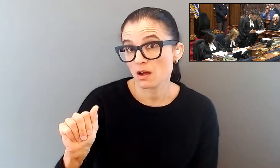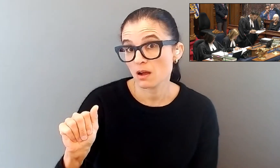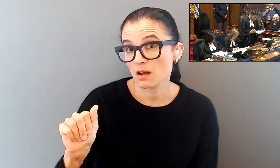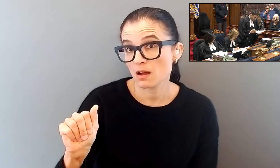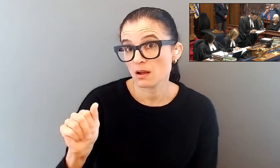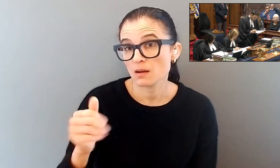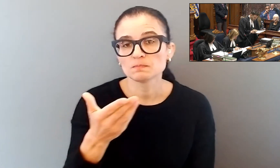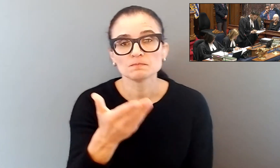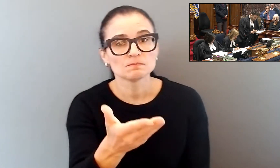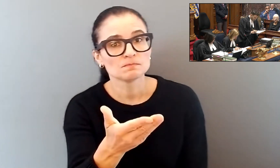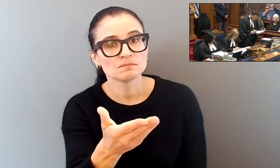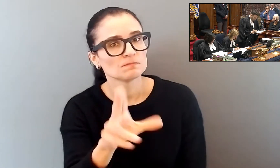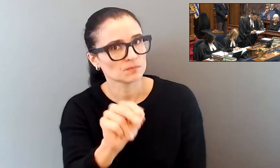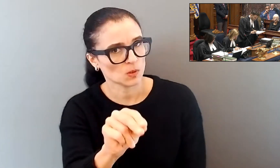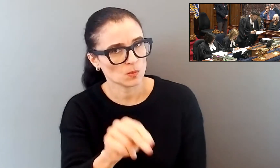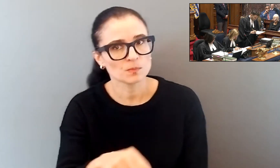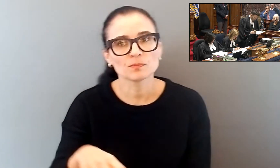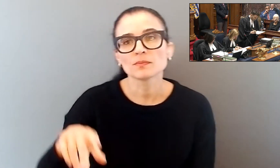MLA Phillip.